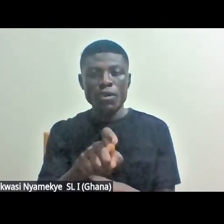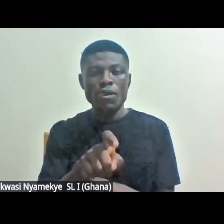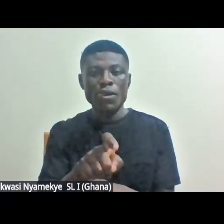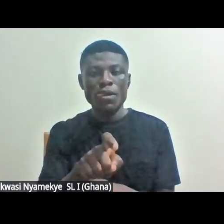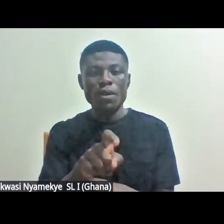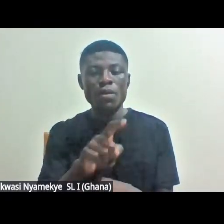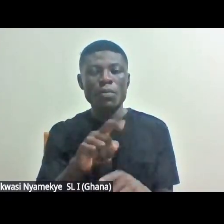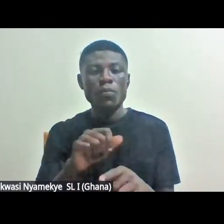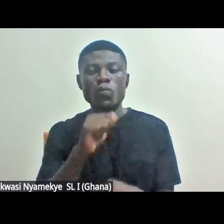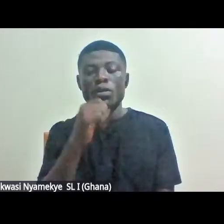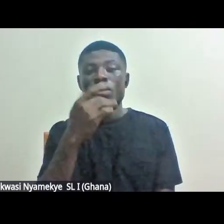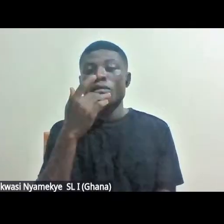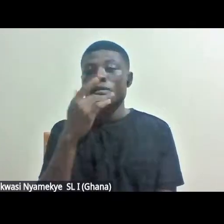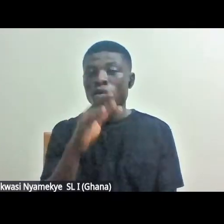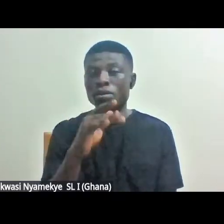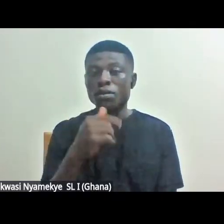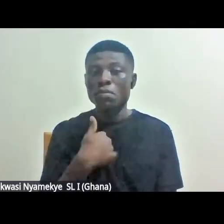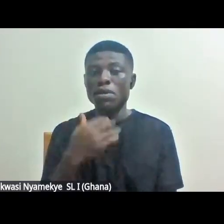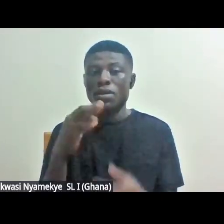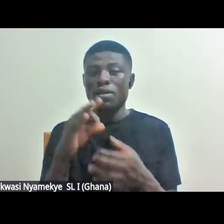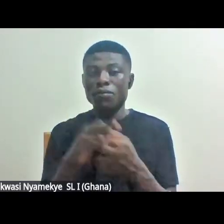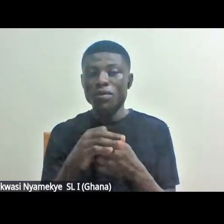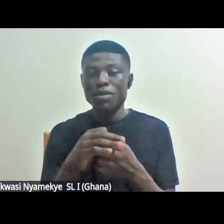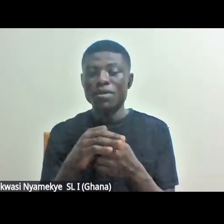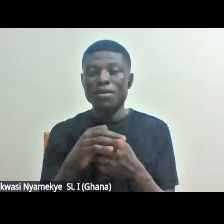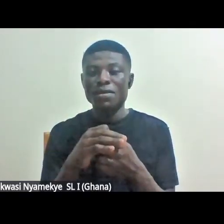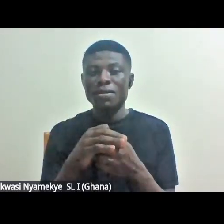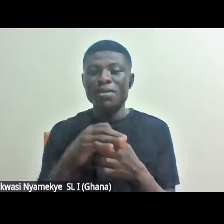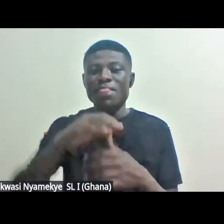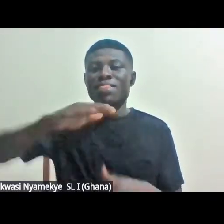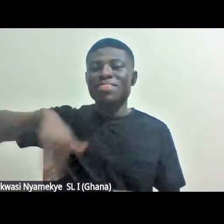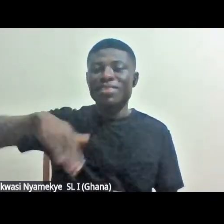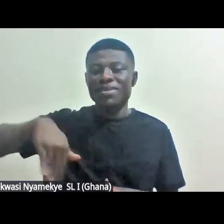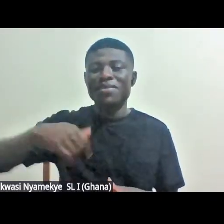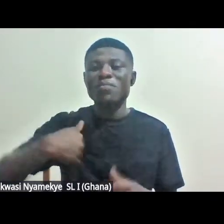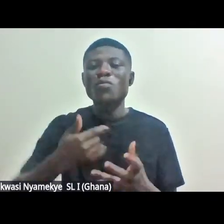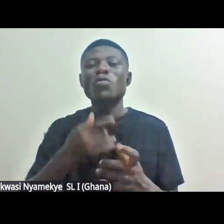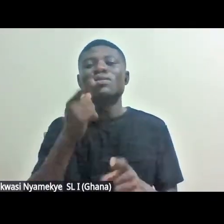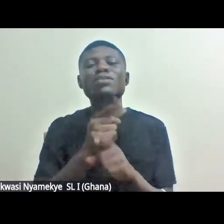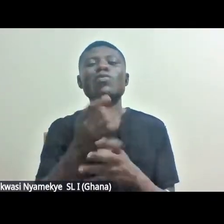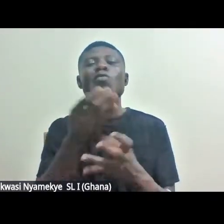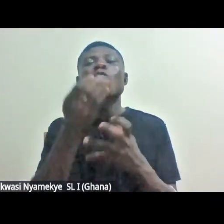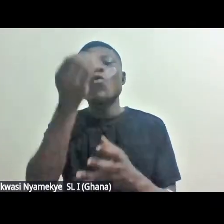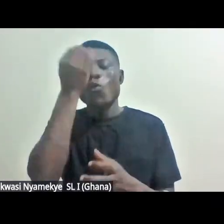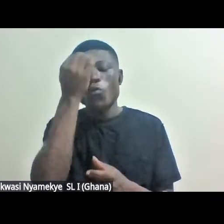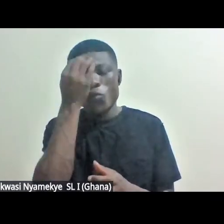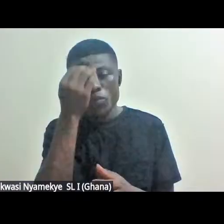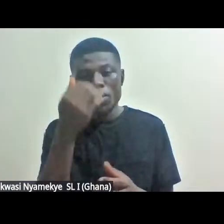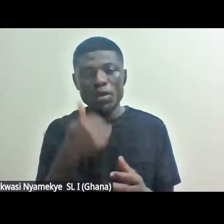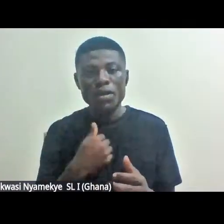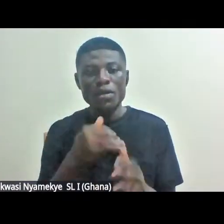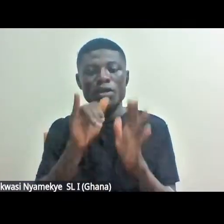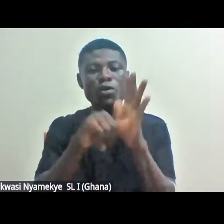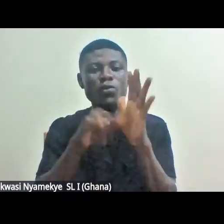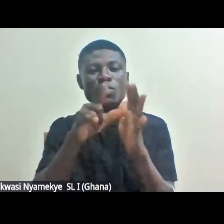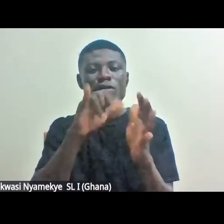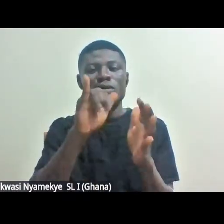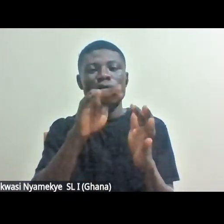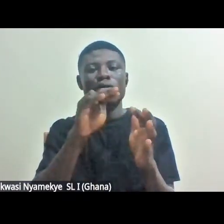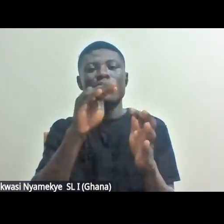unfortunate. I joined it late. I just want to know if there is a YouTube link to